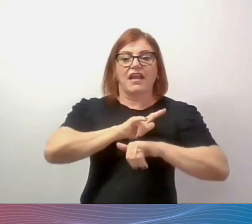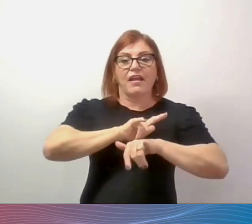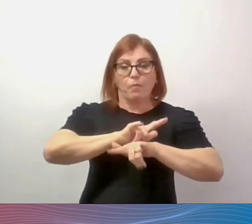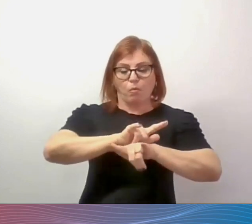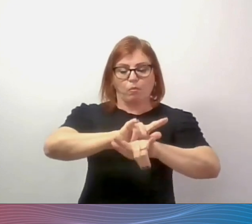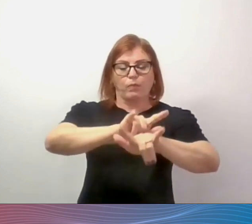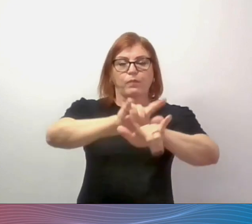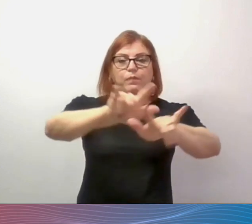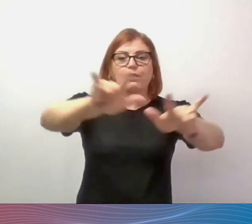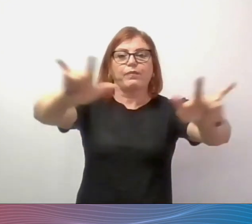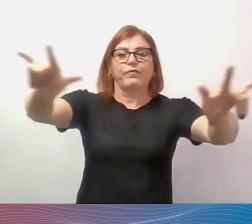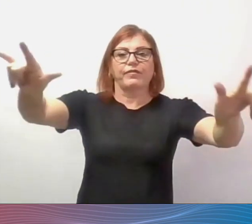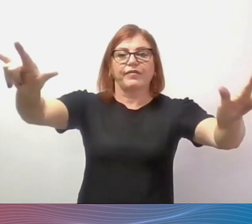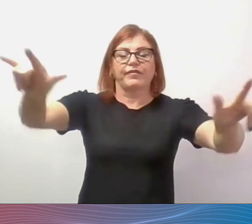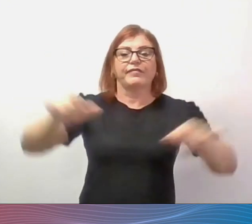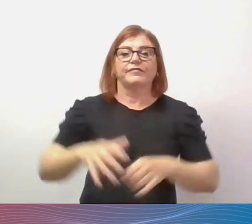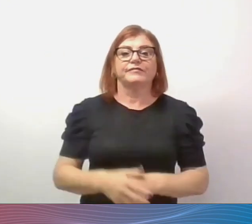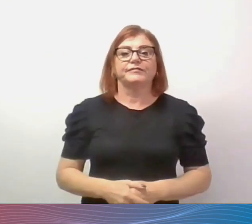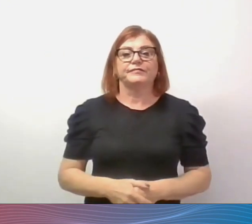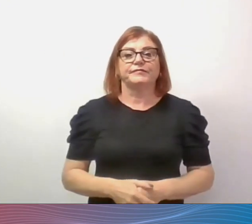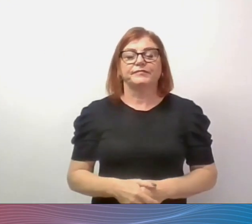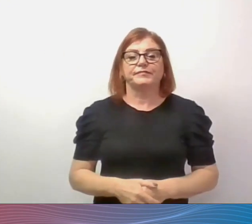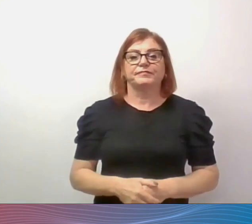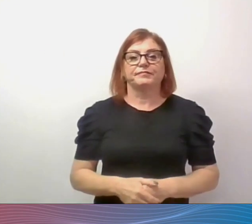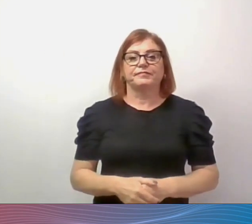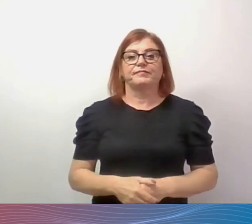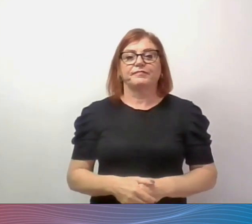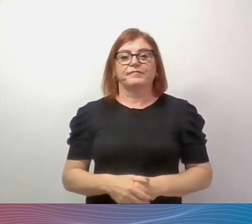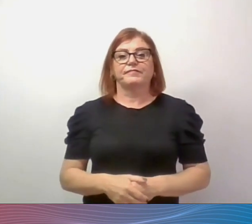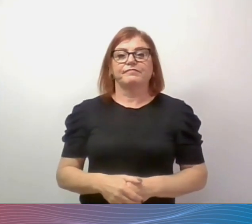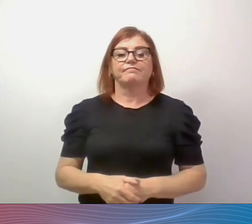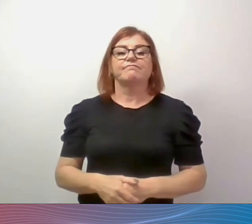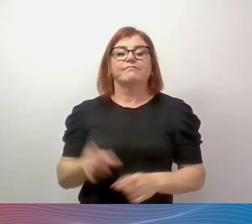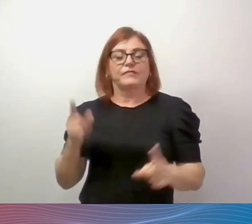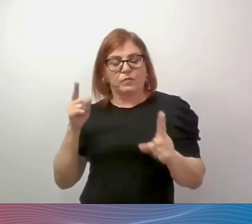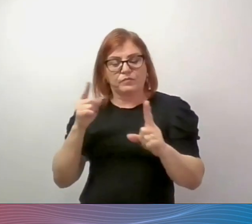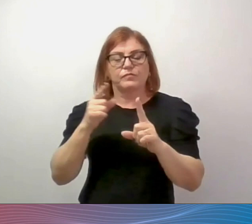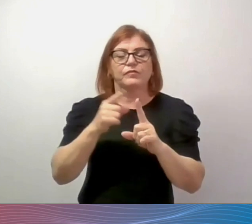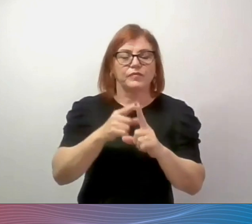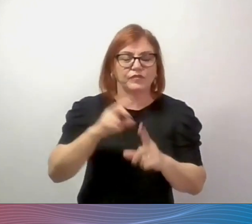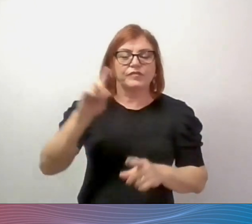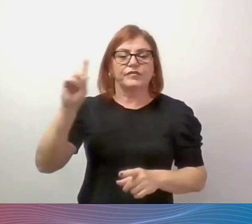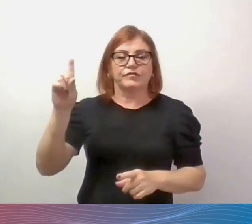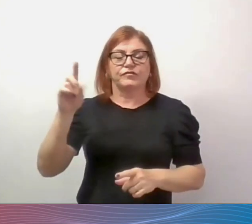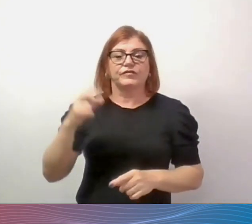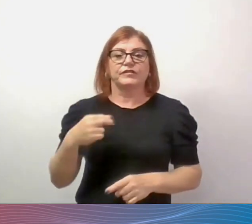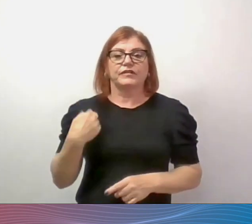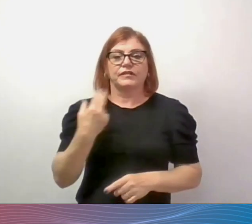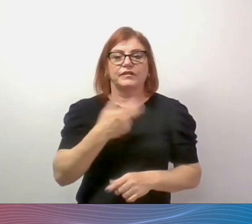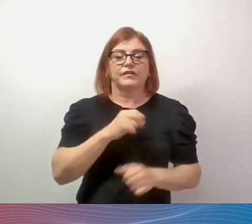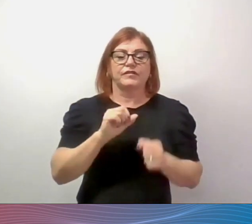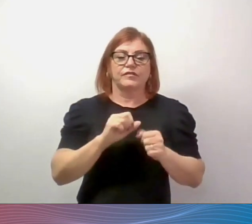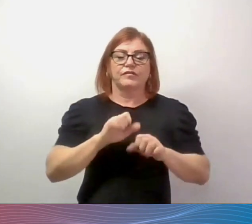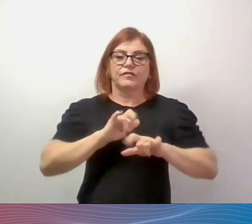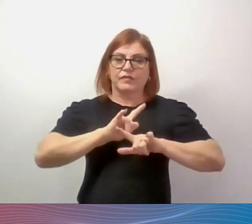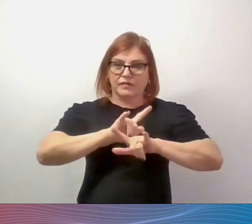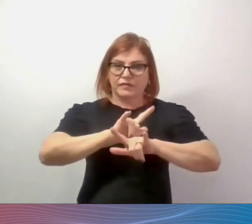to be givers. Ele tem esse objetivo. He also has his purpose. Que é